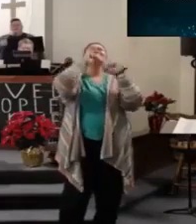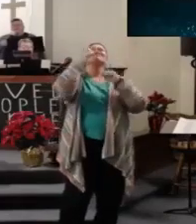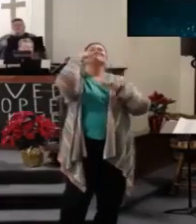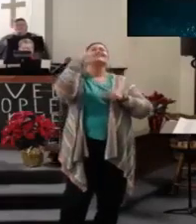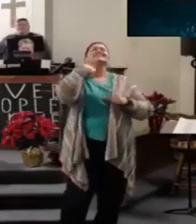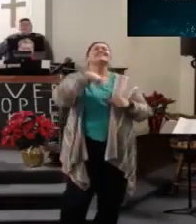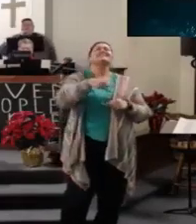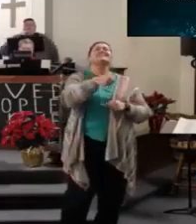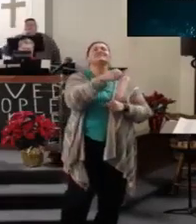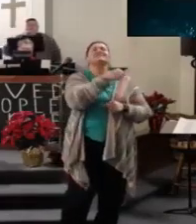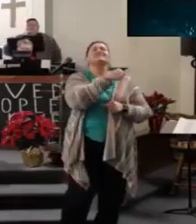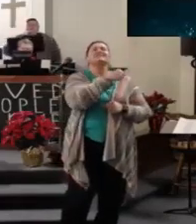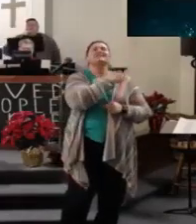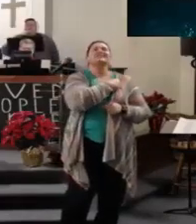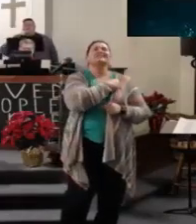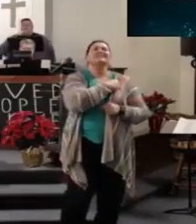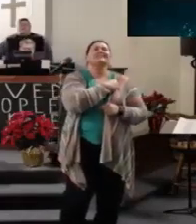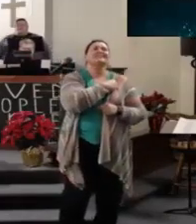Emmanuel, God's gift to